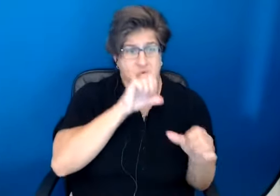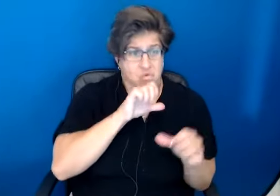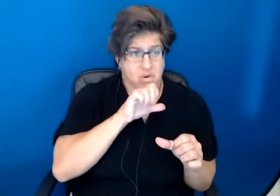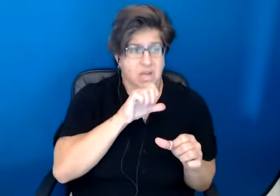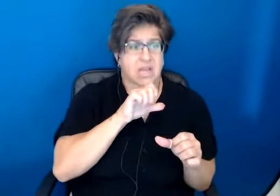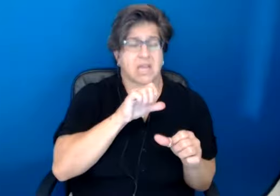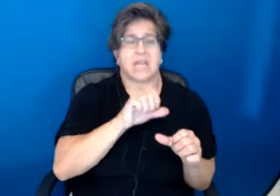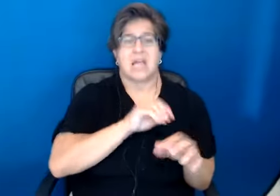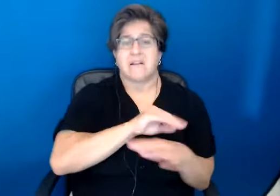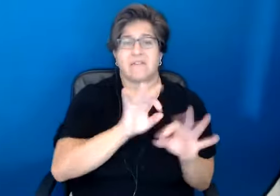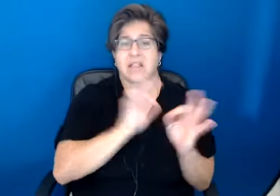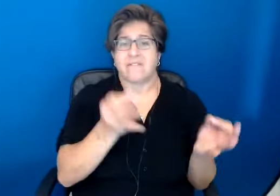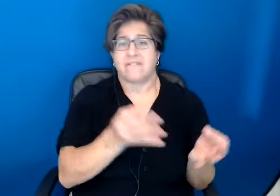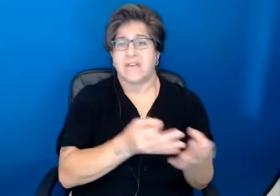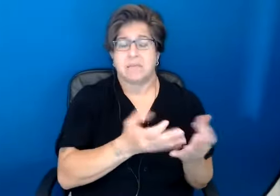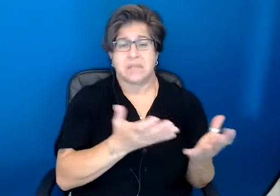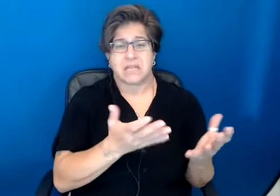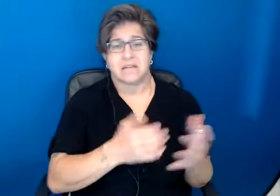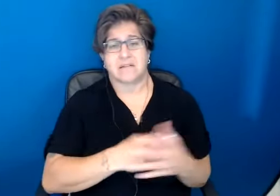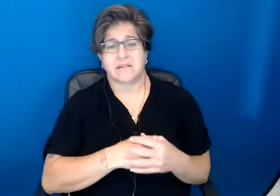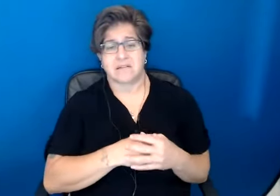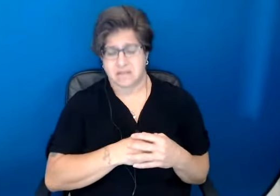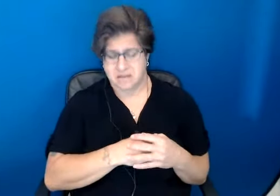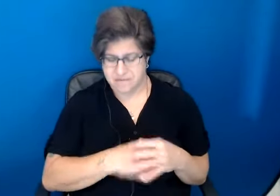I never get that involved with my dad. And